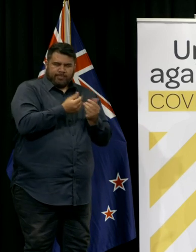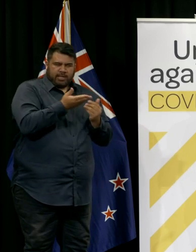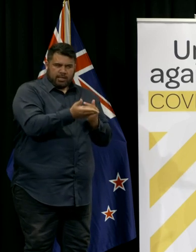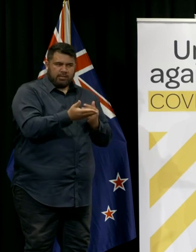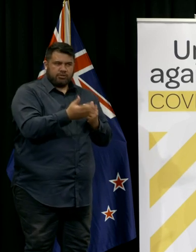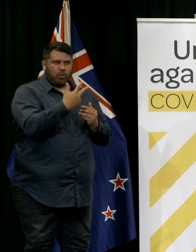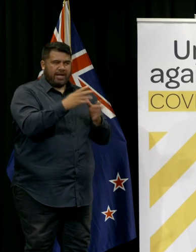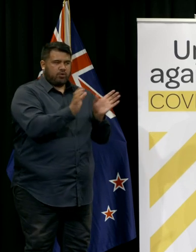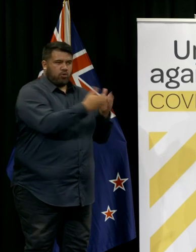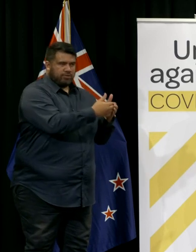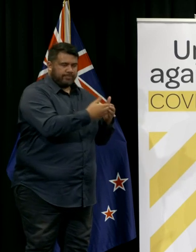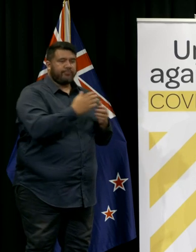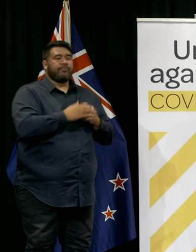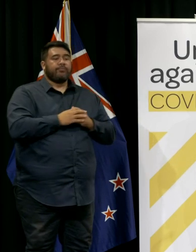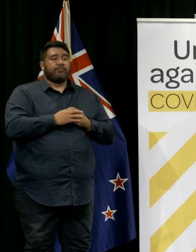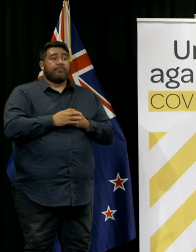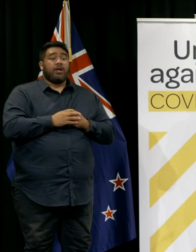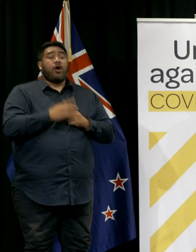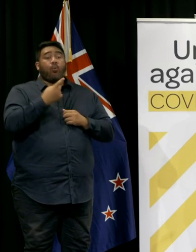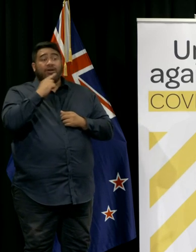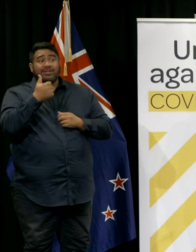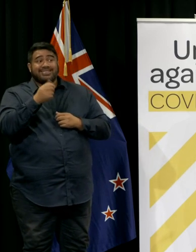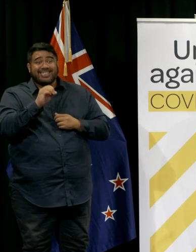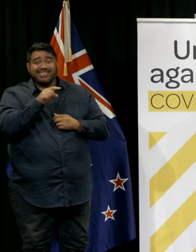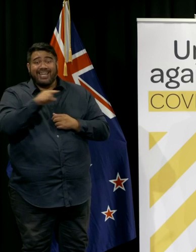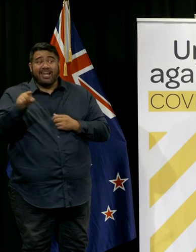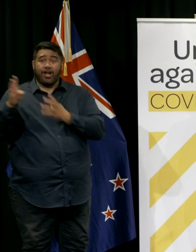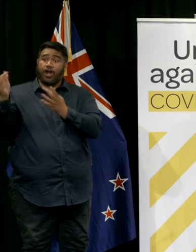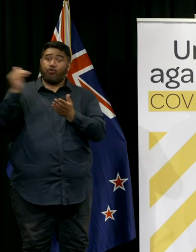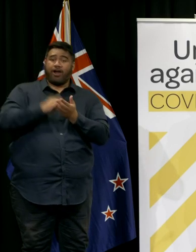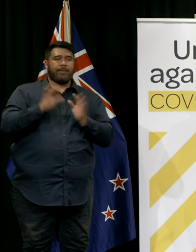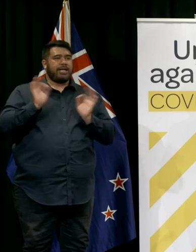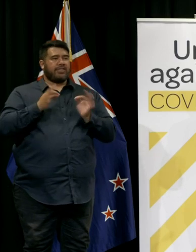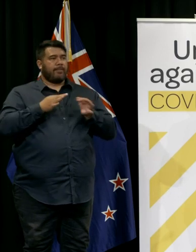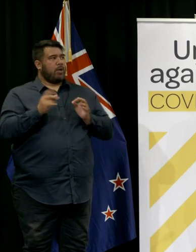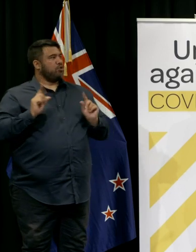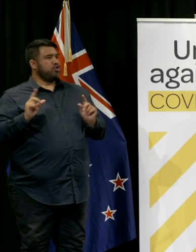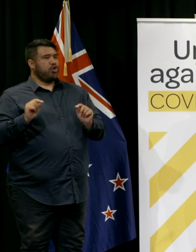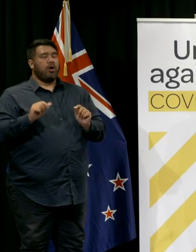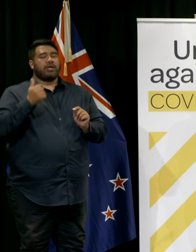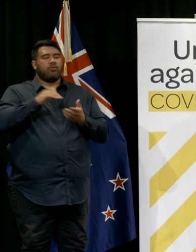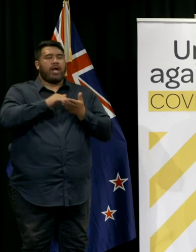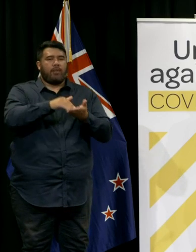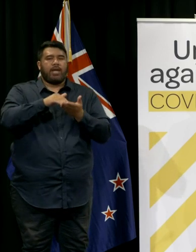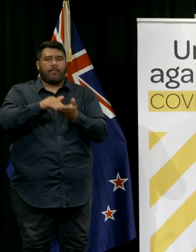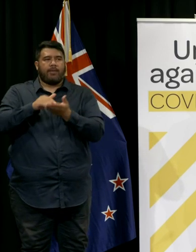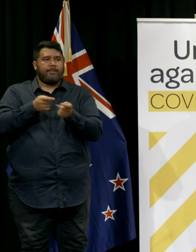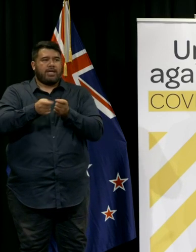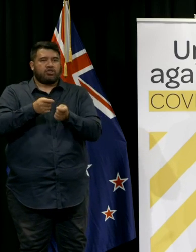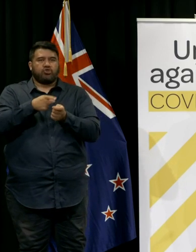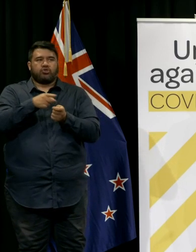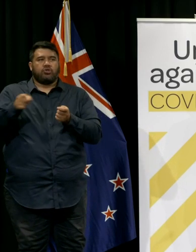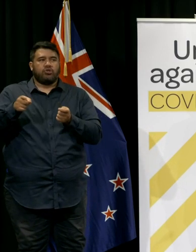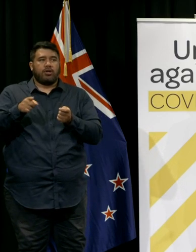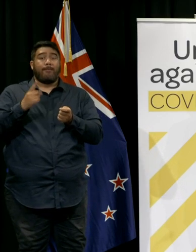quarantine. 160 of those people didn't have plans. So we're triaging that for them and helping them manage that. But they